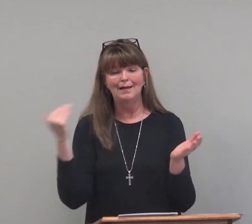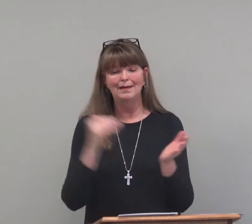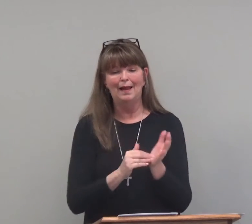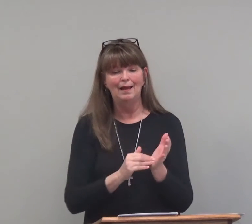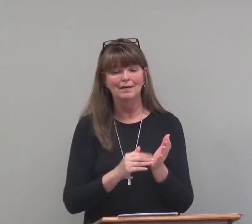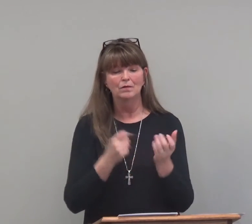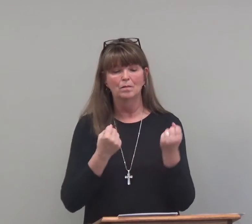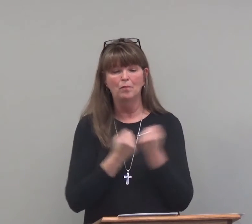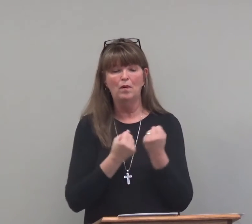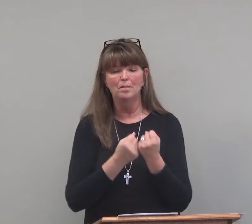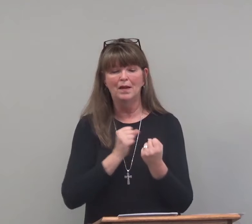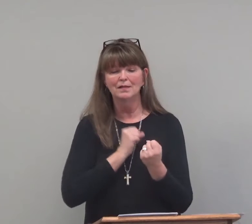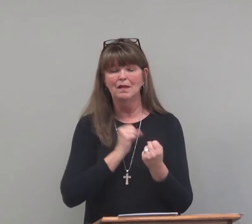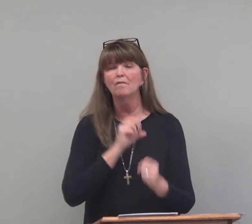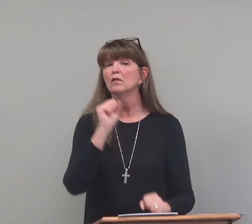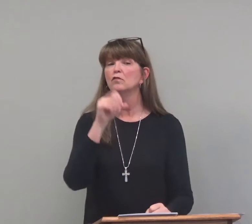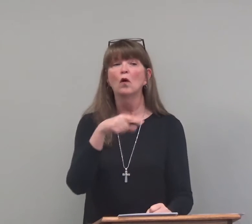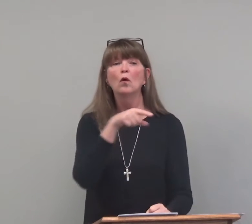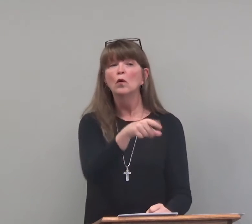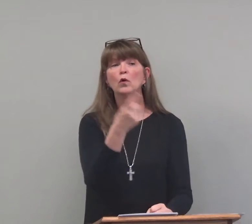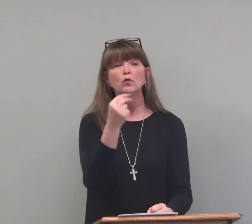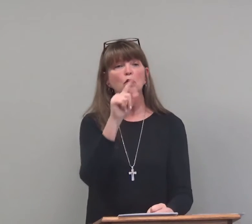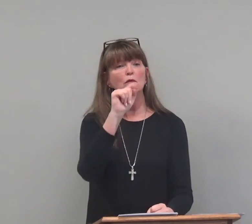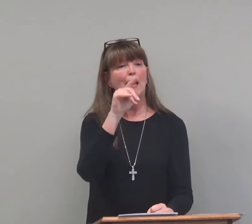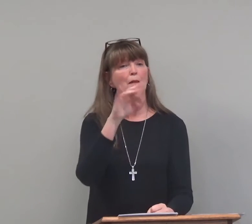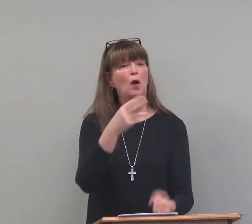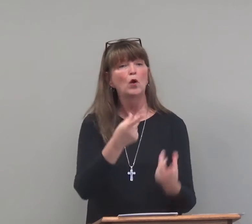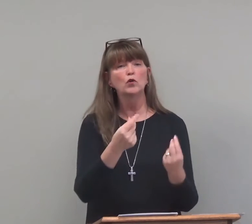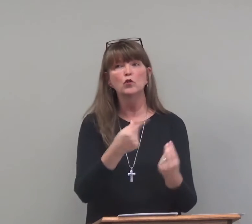get married again in order to support herself.